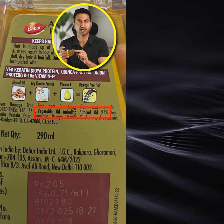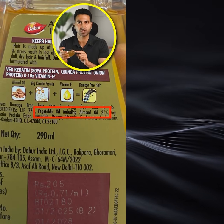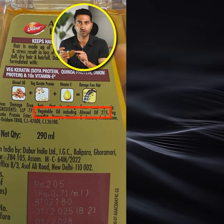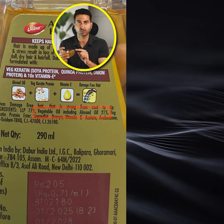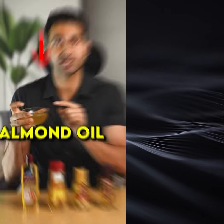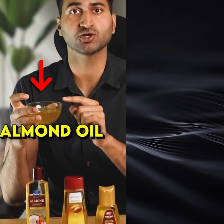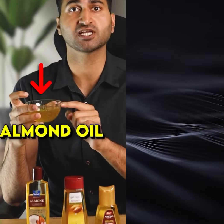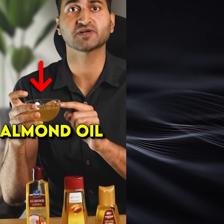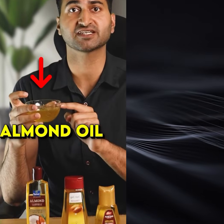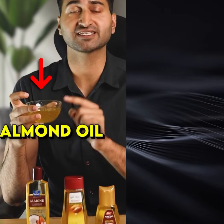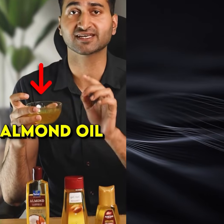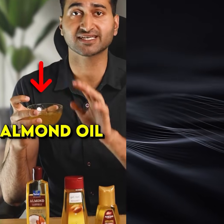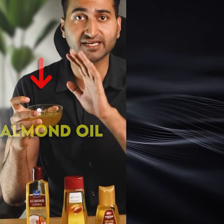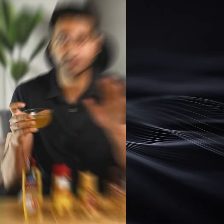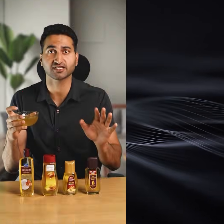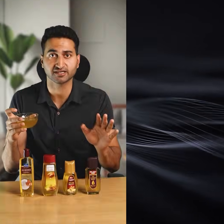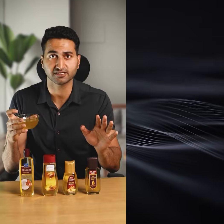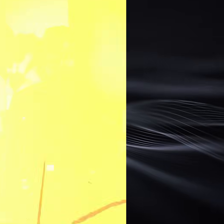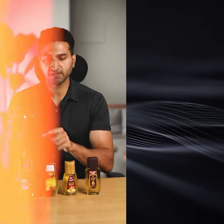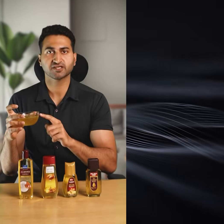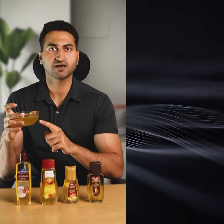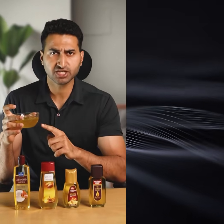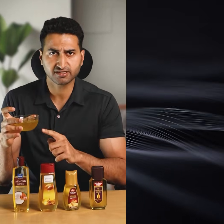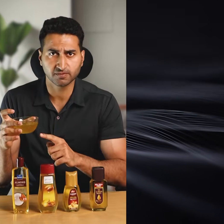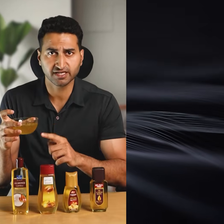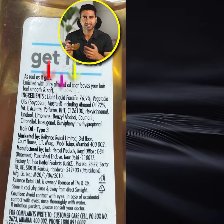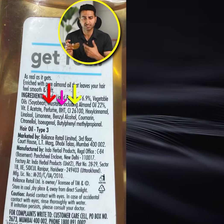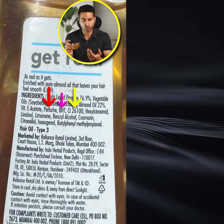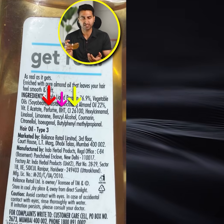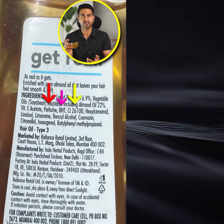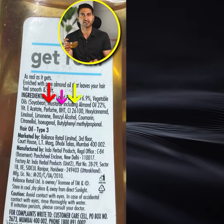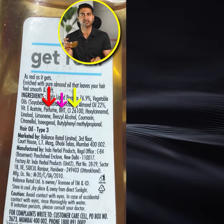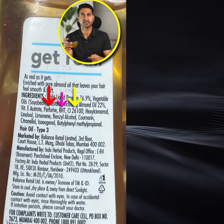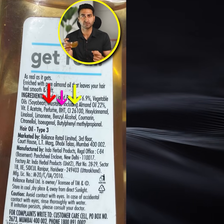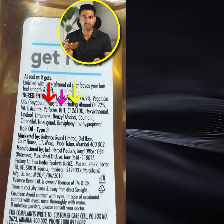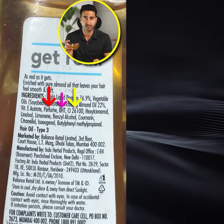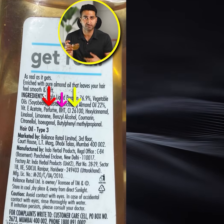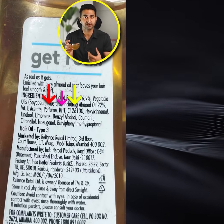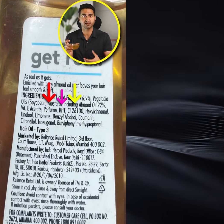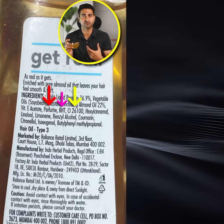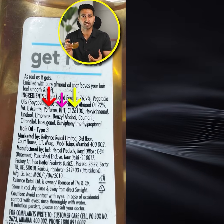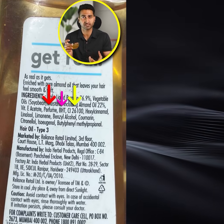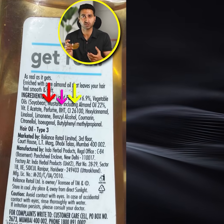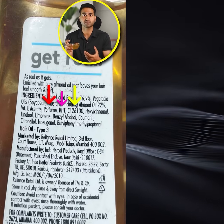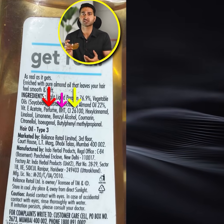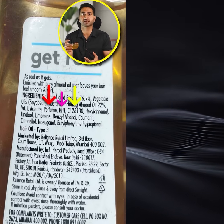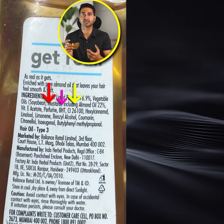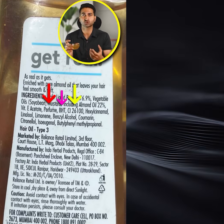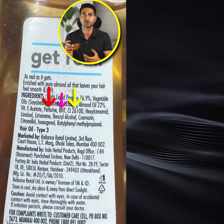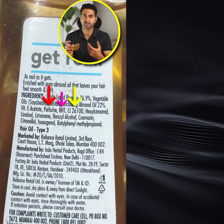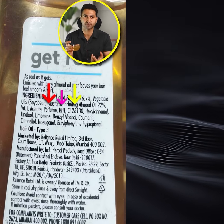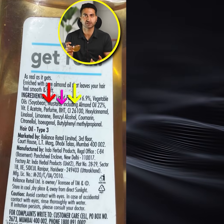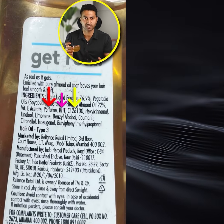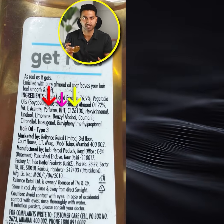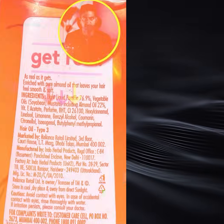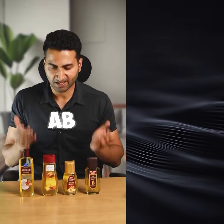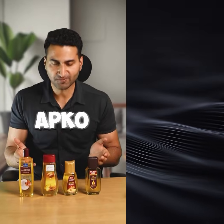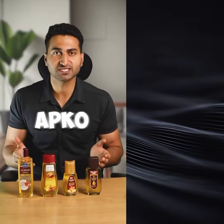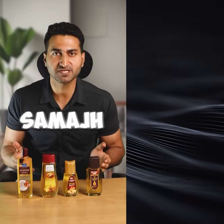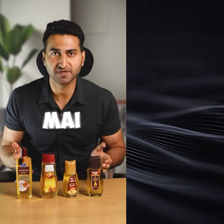with cheaper oils like sunflower or mineral oil, will either remain completely liquid or form white clumps. Paper test. This test can